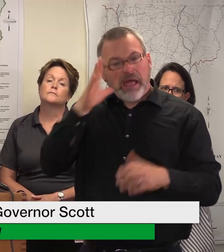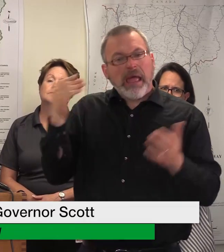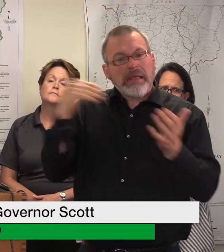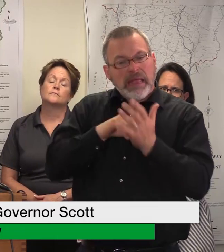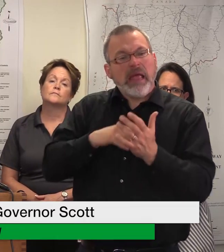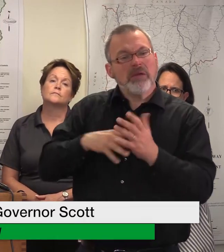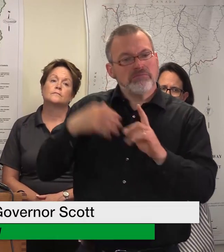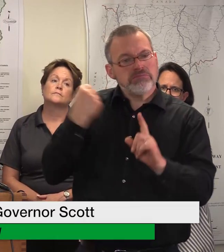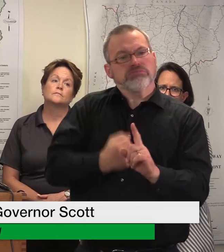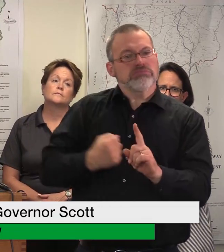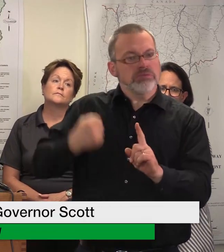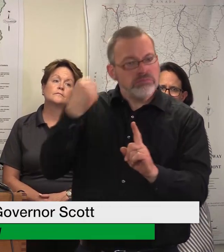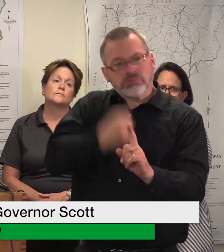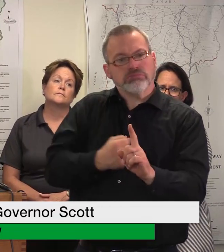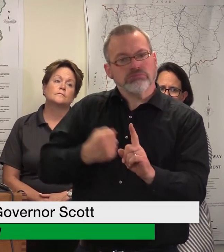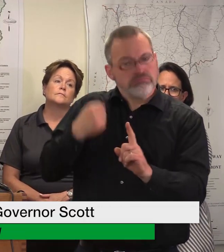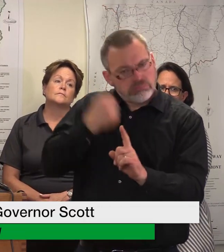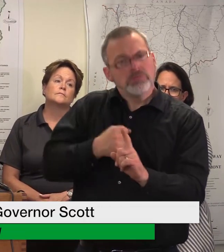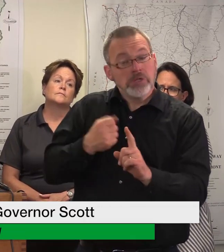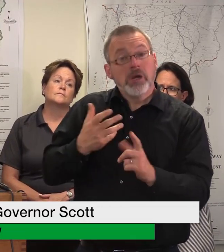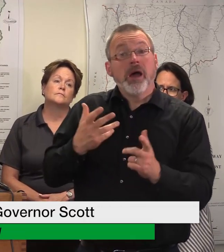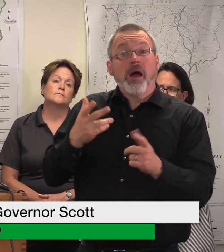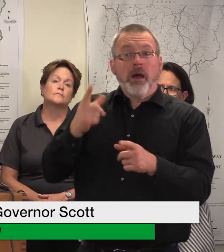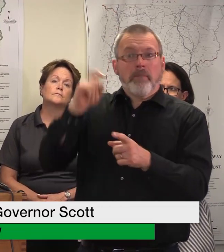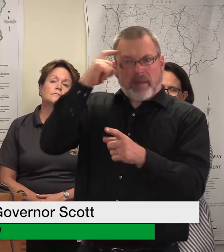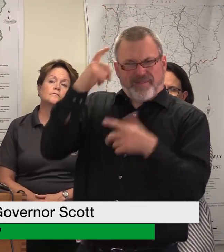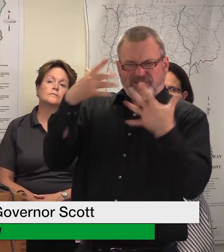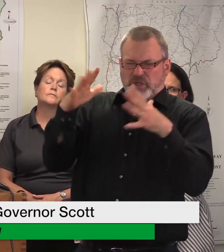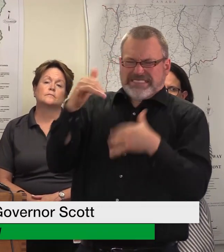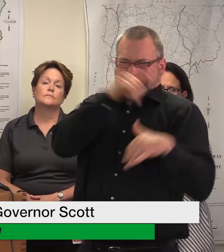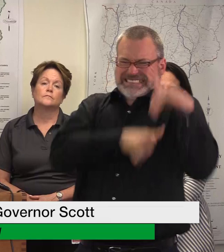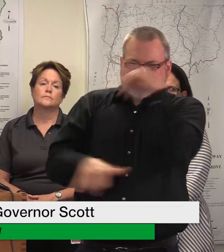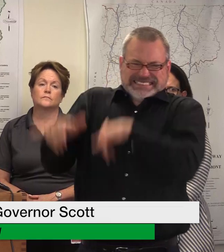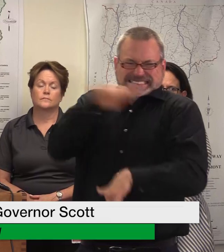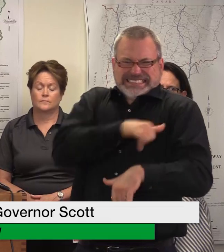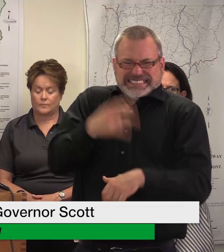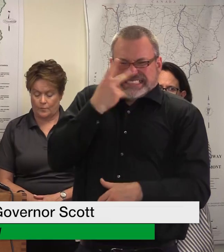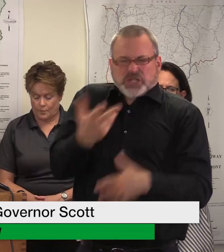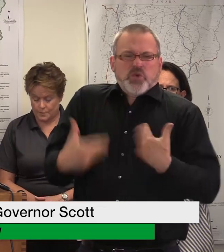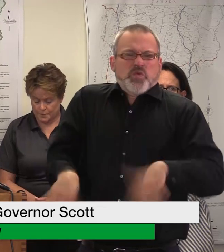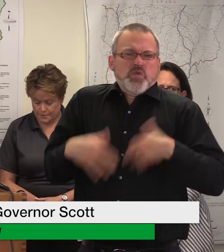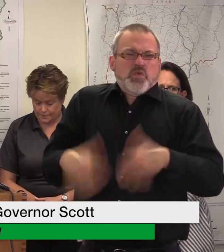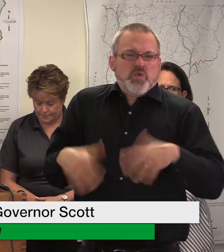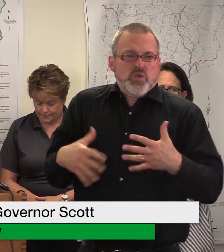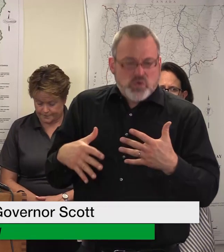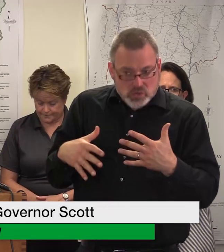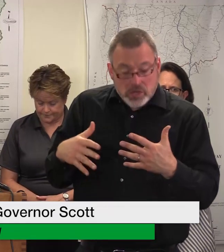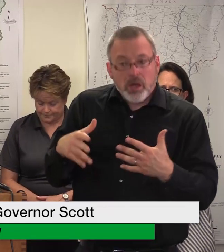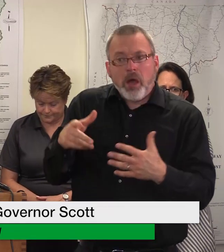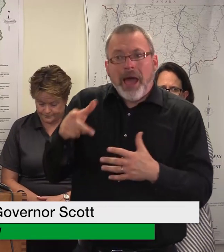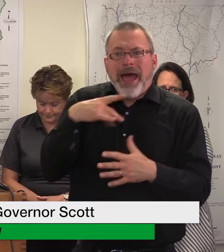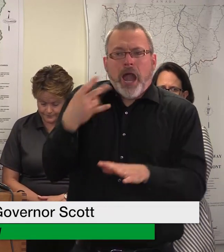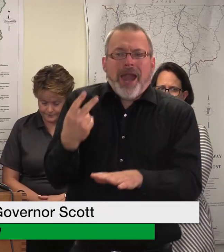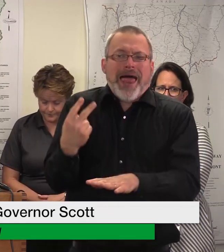was hit hard in 2011. Before that, it was hit hard in 1992. You know, now it's